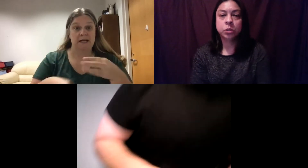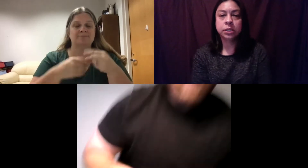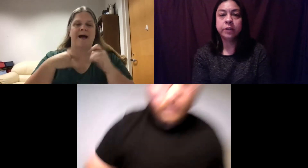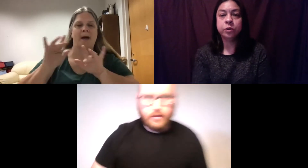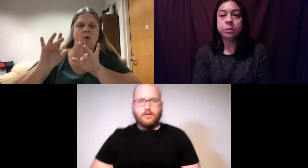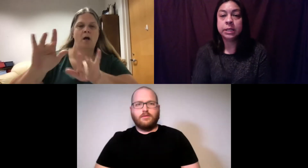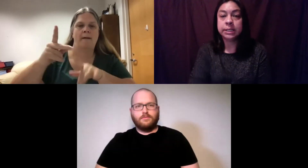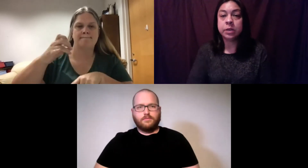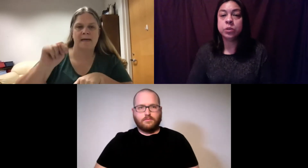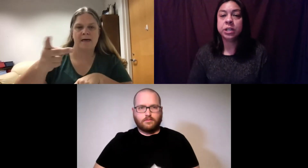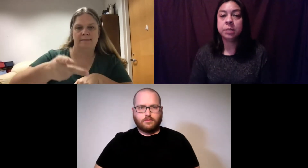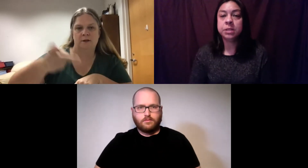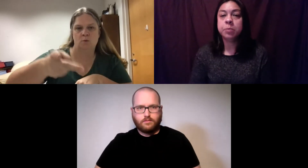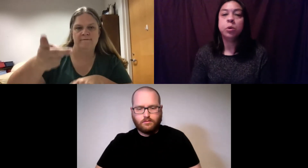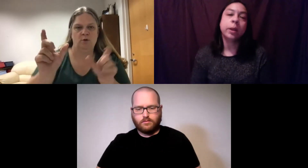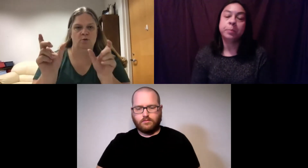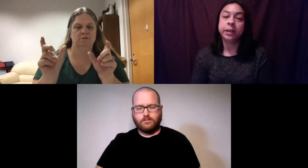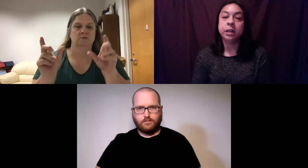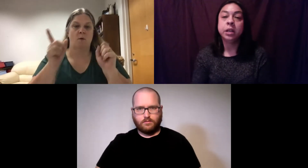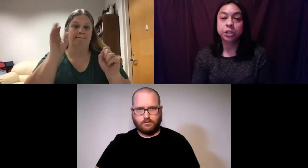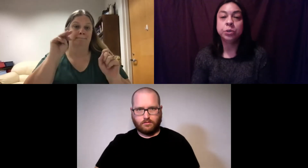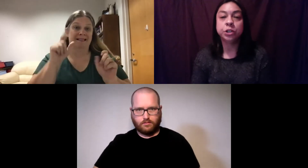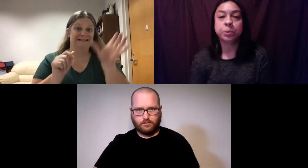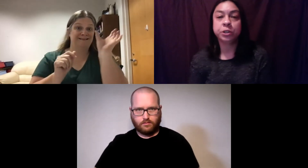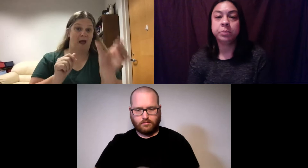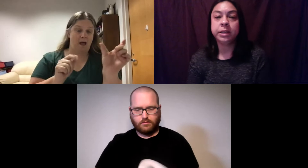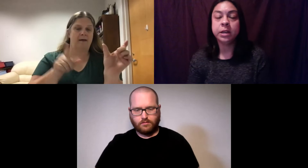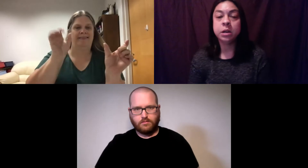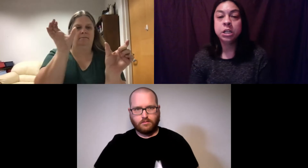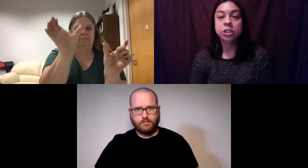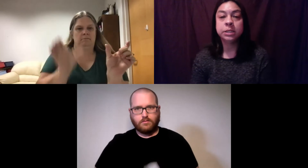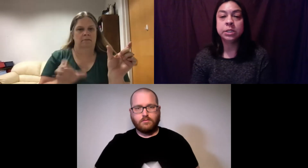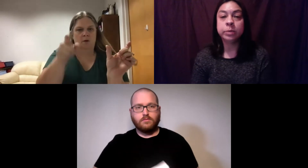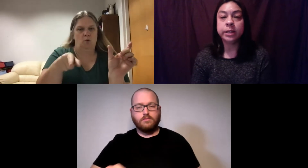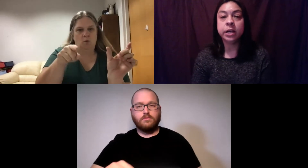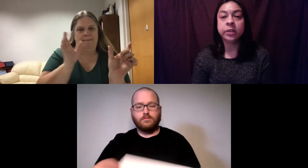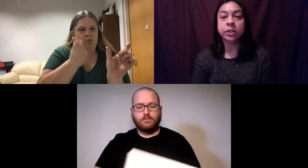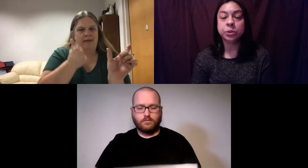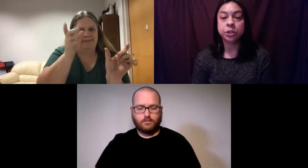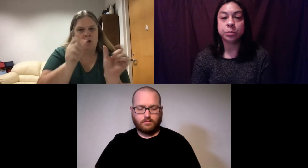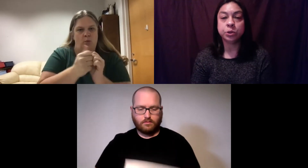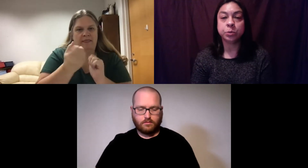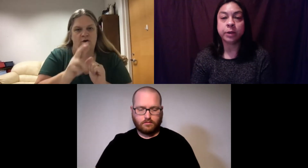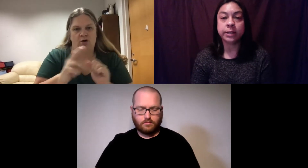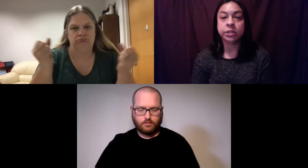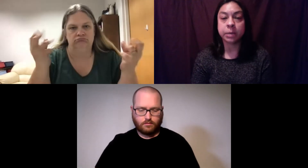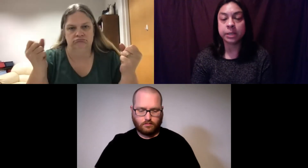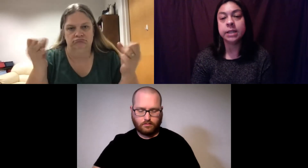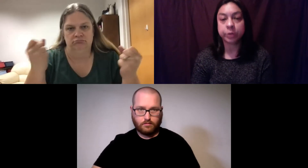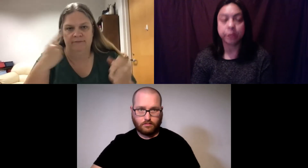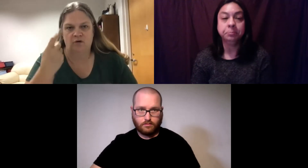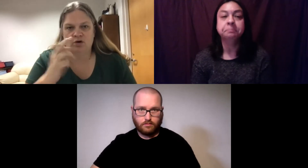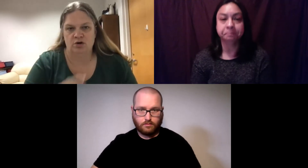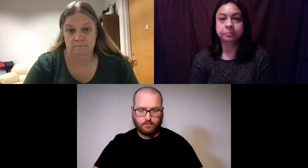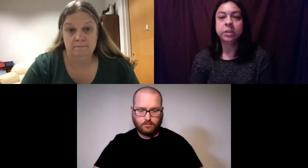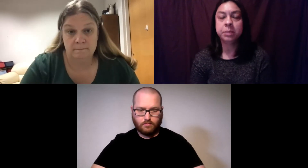So we'll sign for Melissa. When she comes up, we'll go ahead and pin the two interpreters to be there. So Melissa will be there, and then the two interpreters will be right there side by side